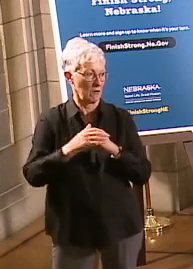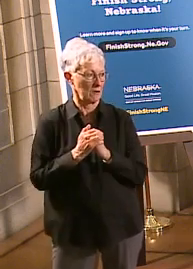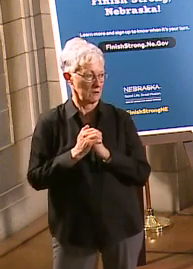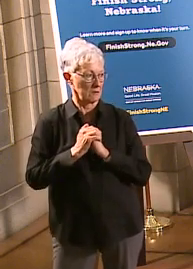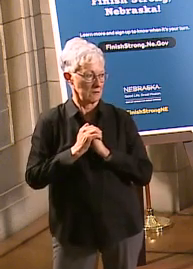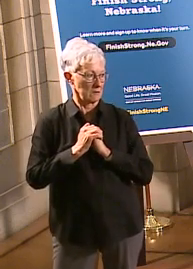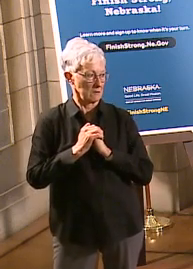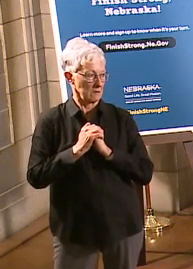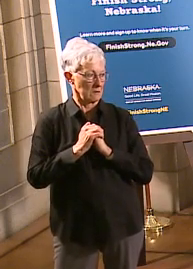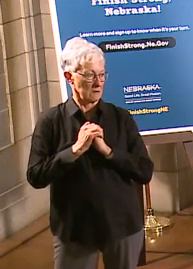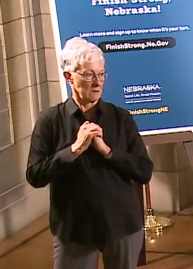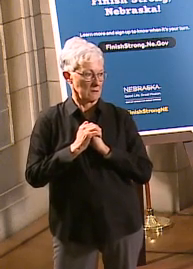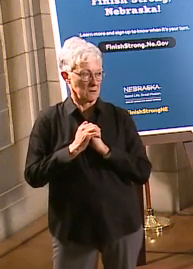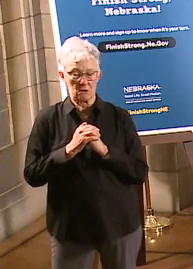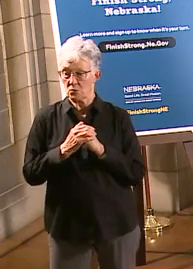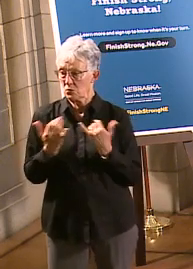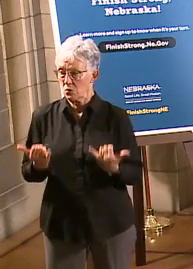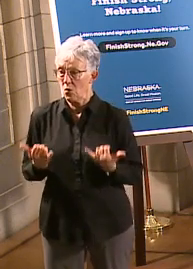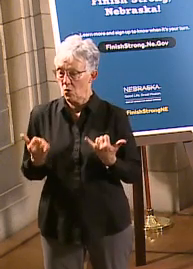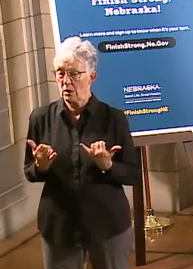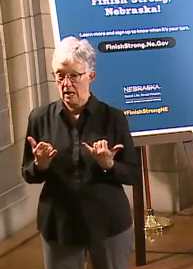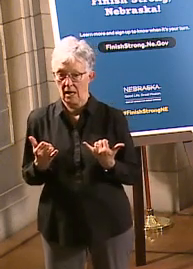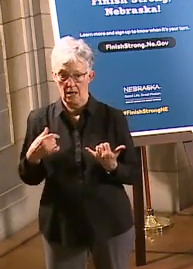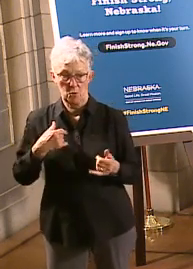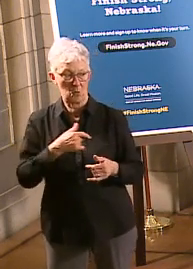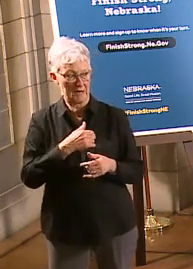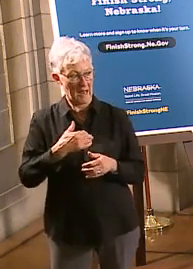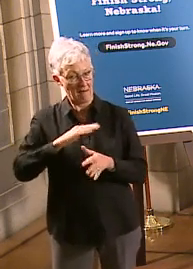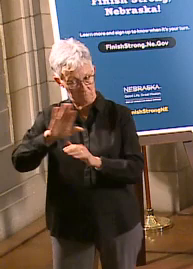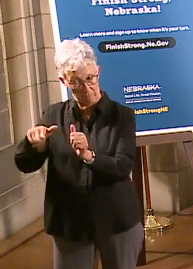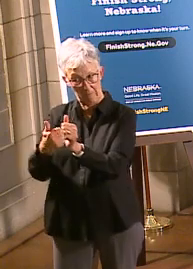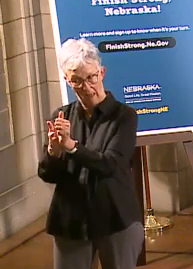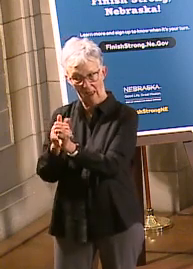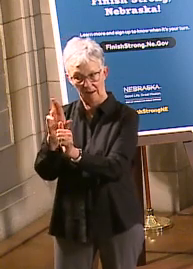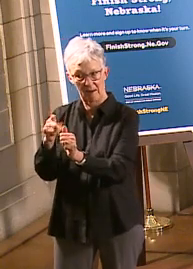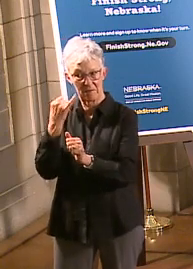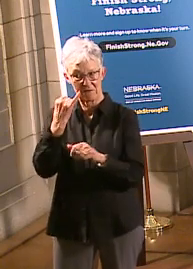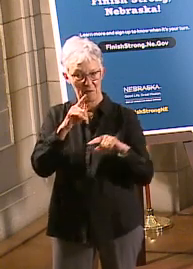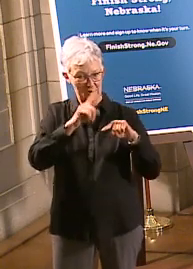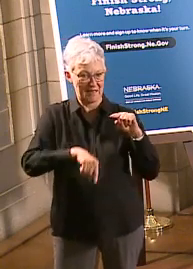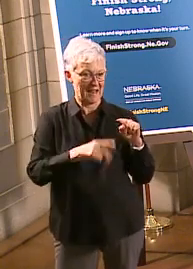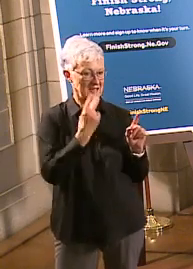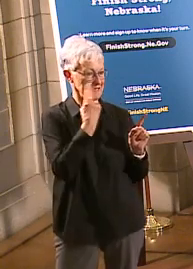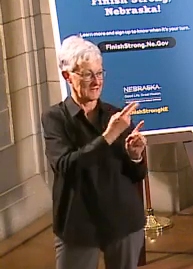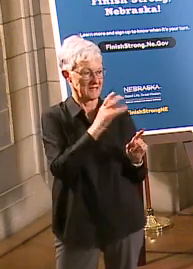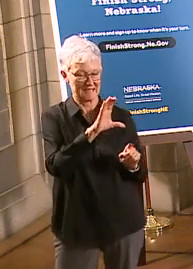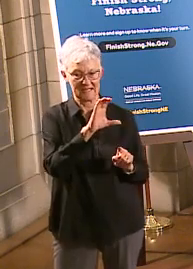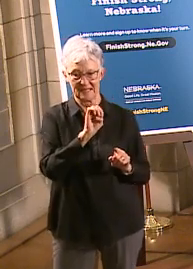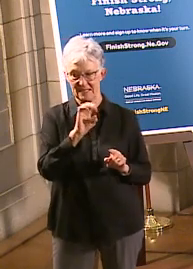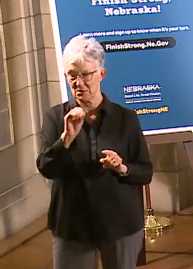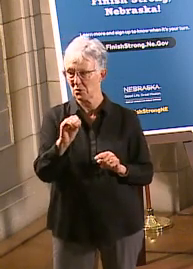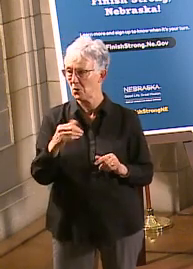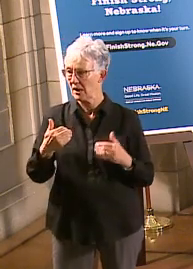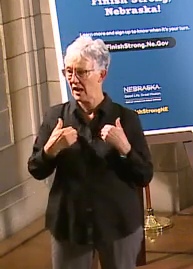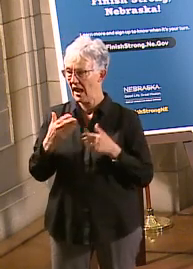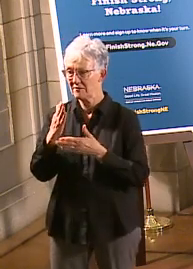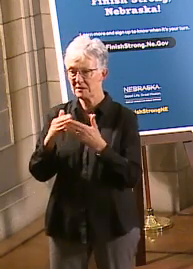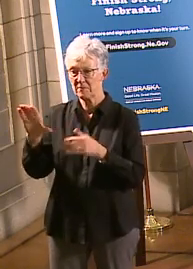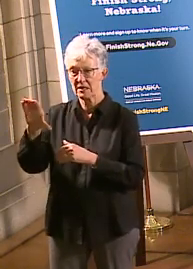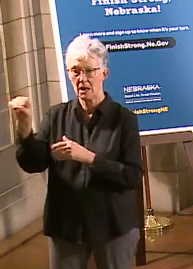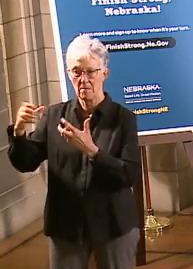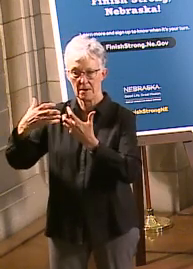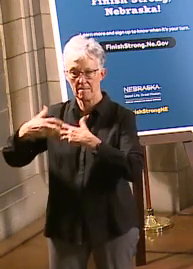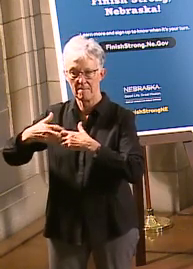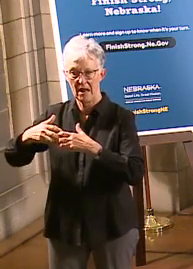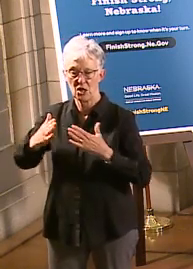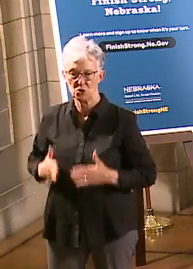meantime, so just so you know, we do have backups for this kind of stuff. We actually are also being joined by a couple of plant managers, Heath Peterson